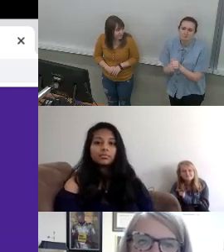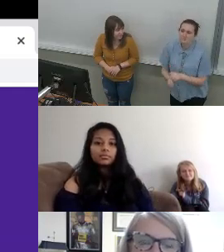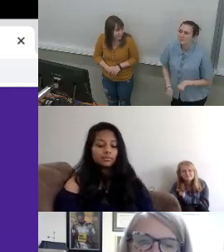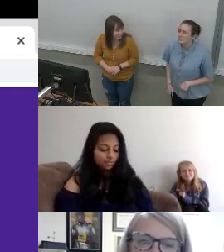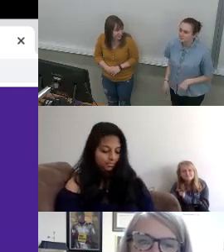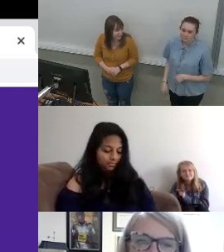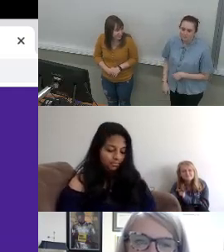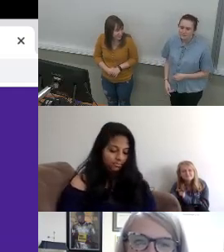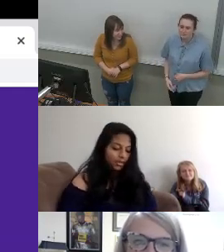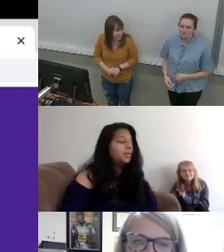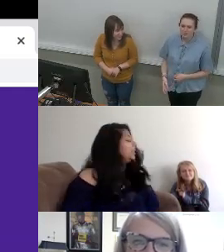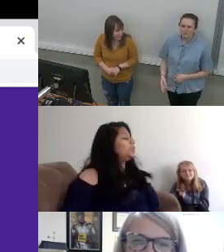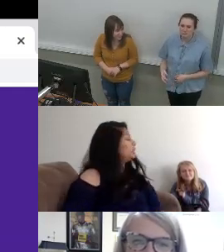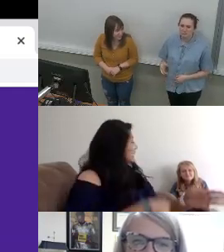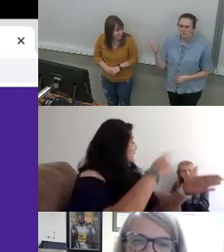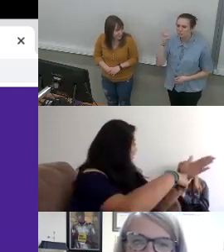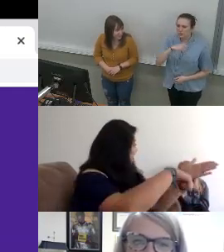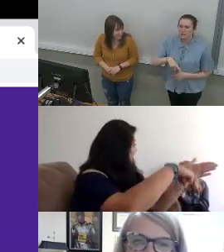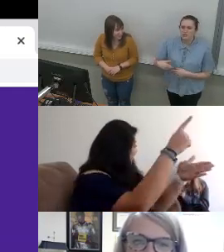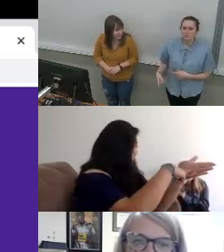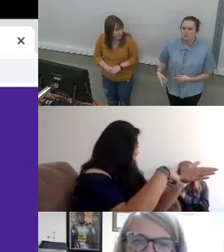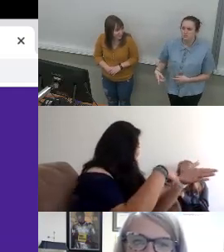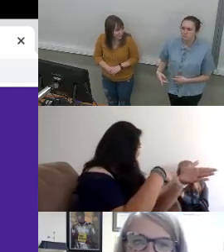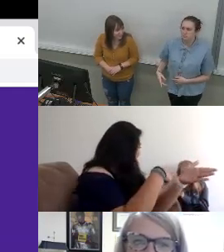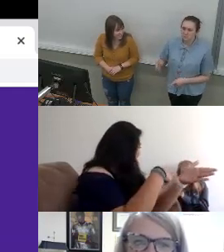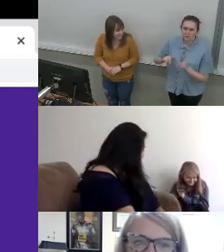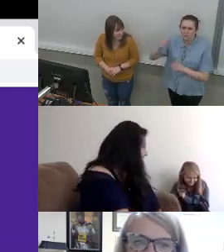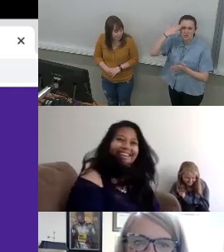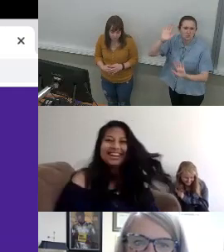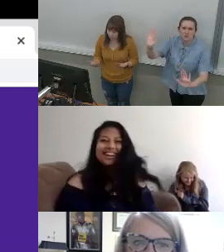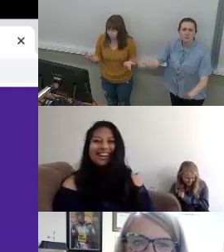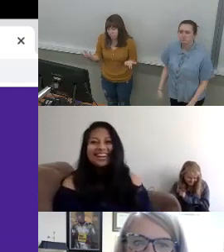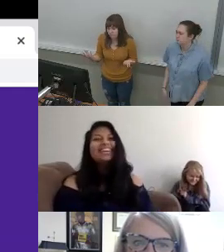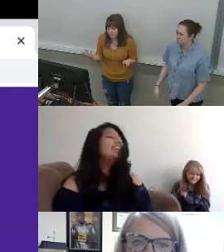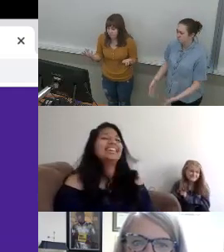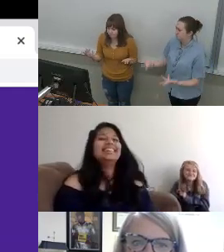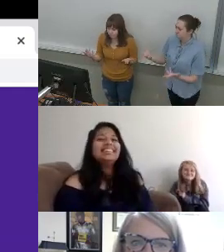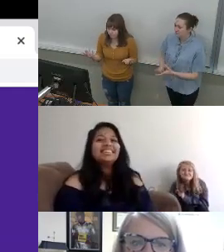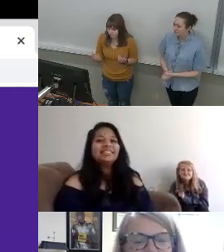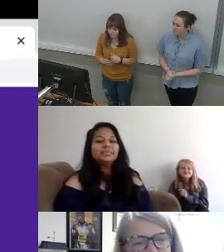with, some like random person you don't know.